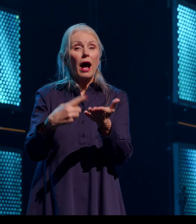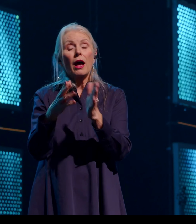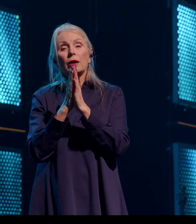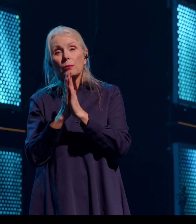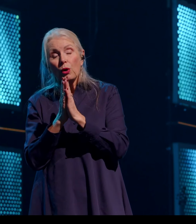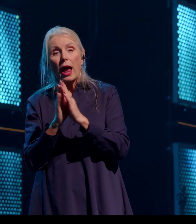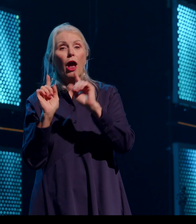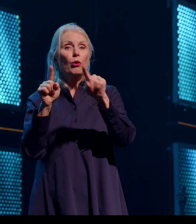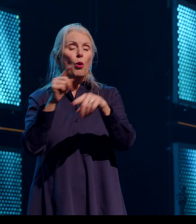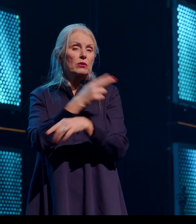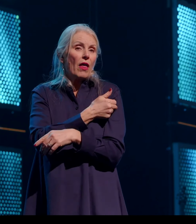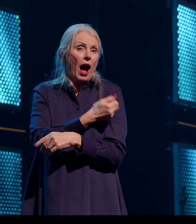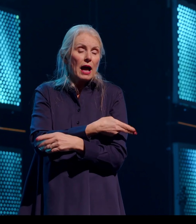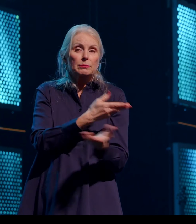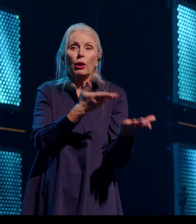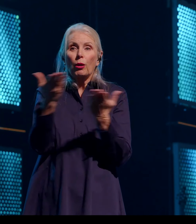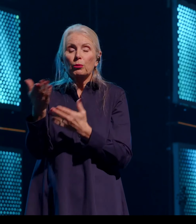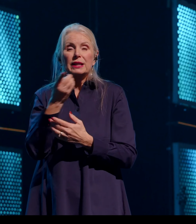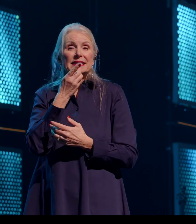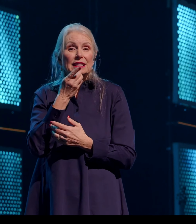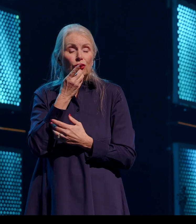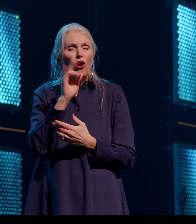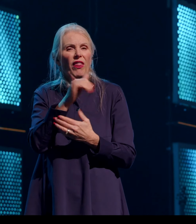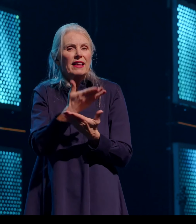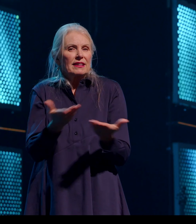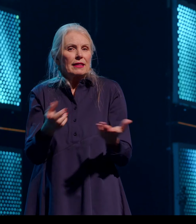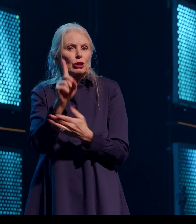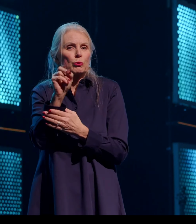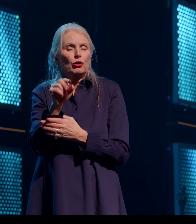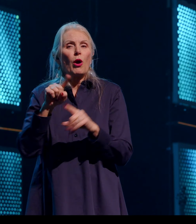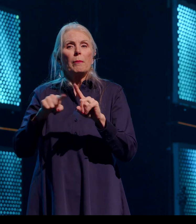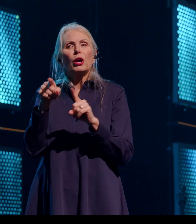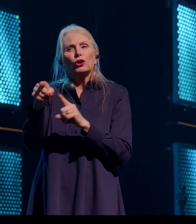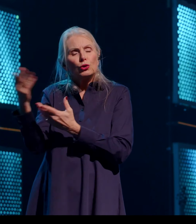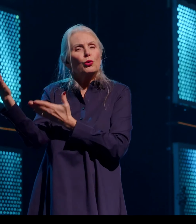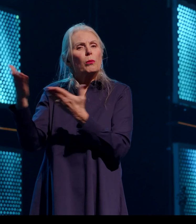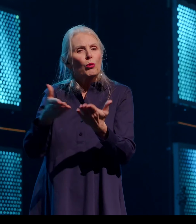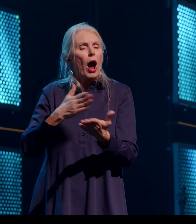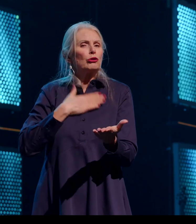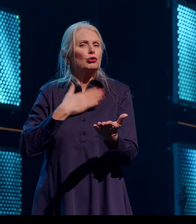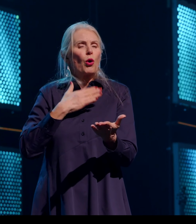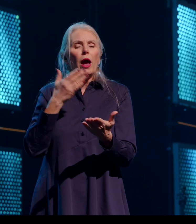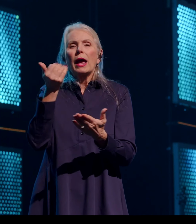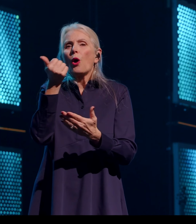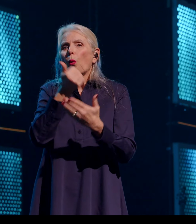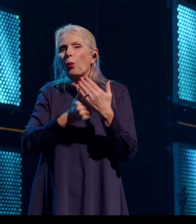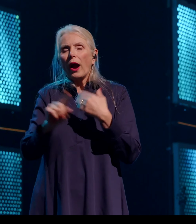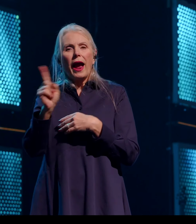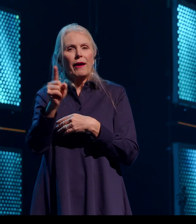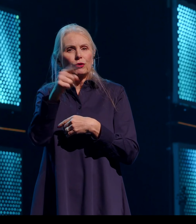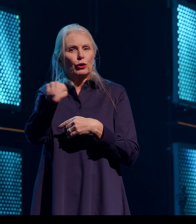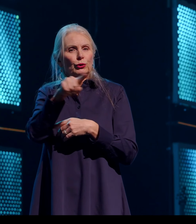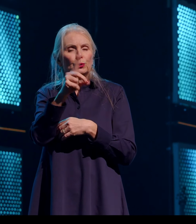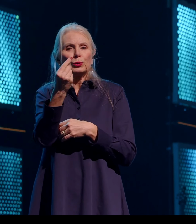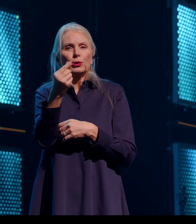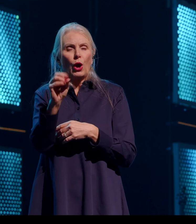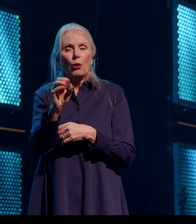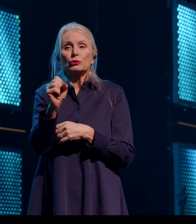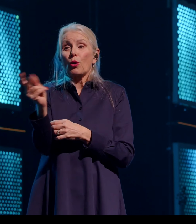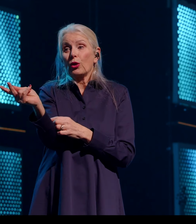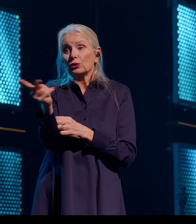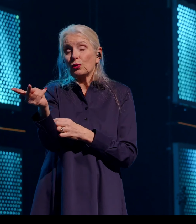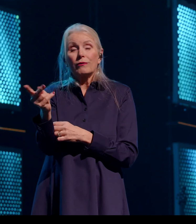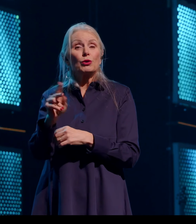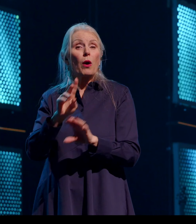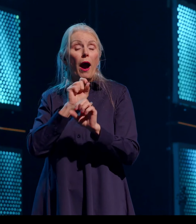the hospital and take them dinners and all the things you do, man, you just bring joy wherever you go. But the two of you together have been a blessing to